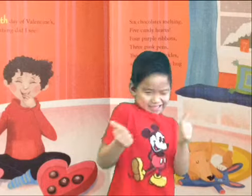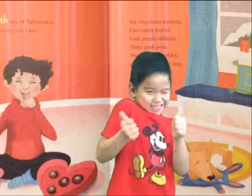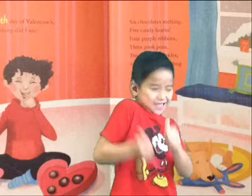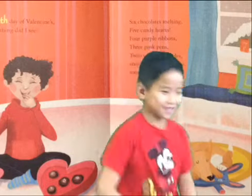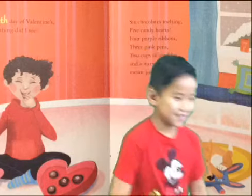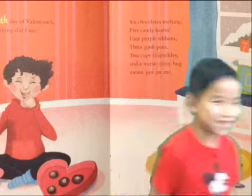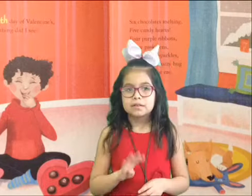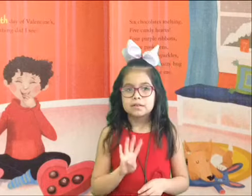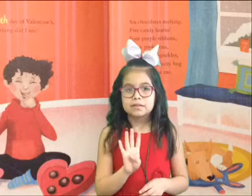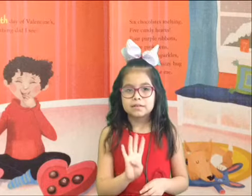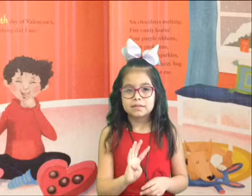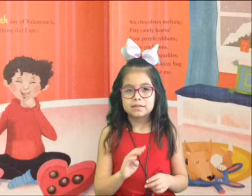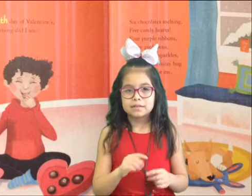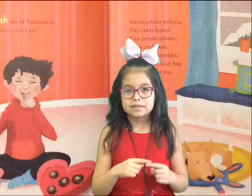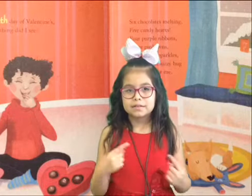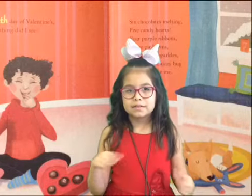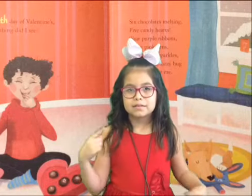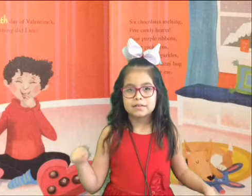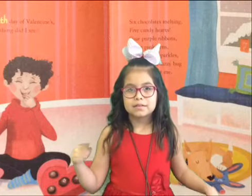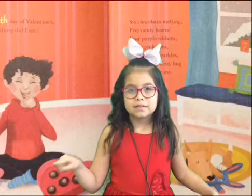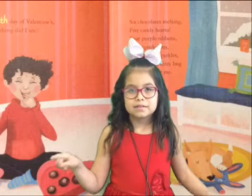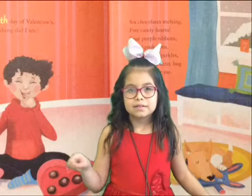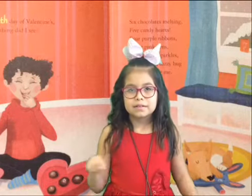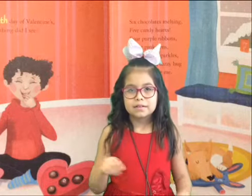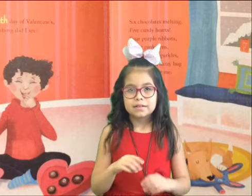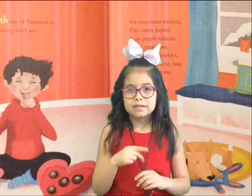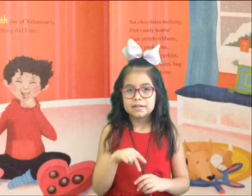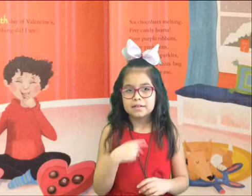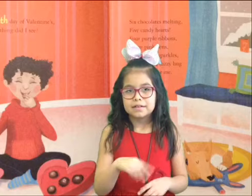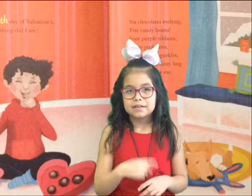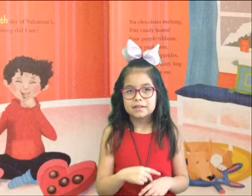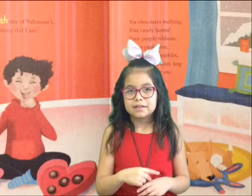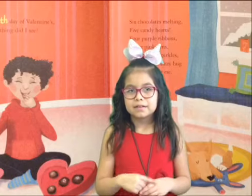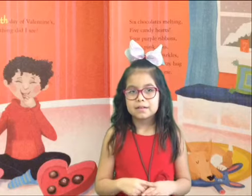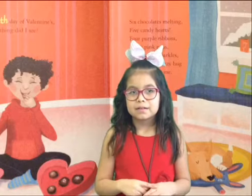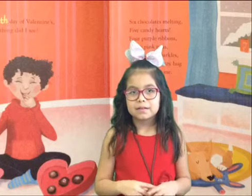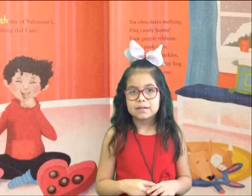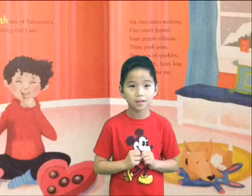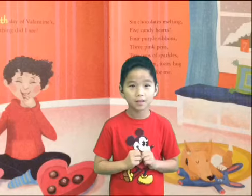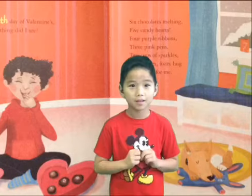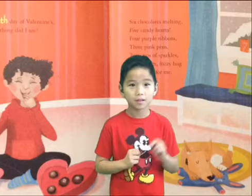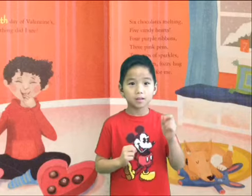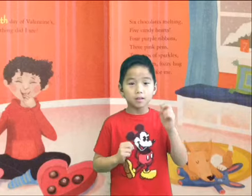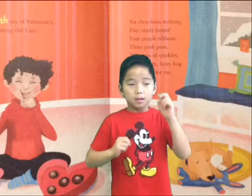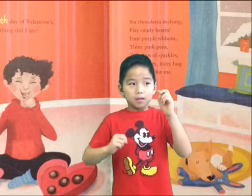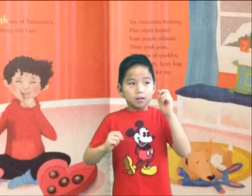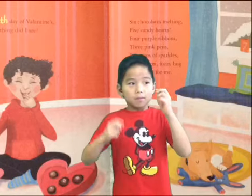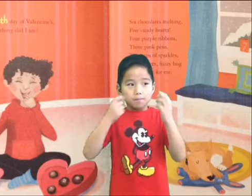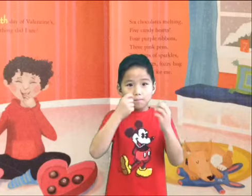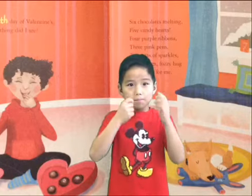four purple ribbons, three